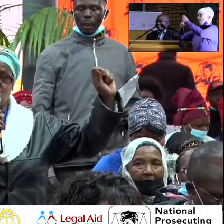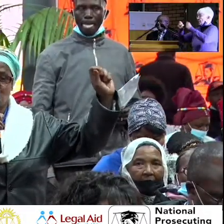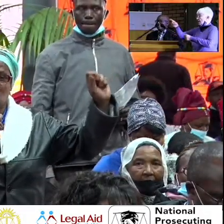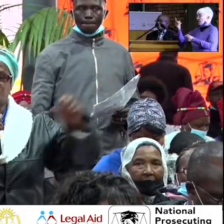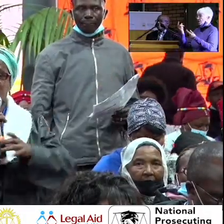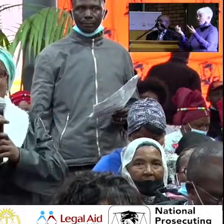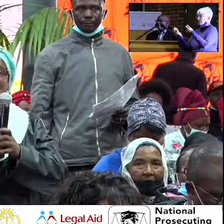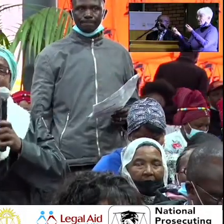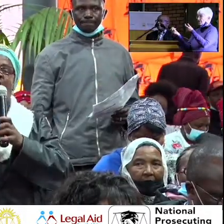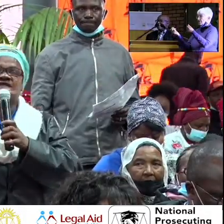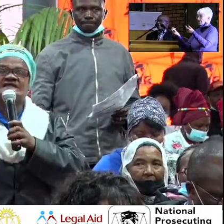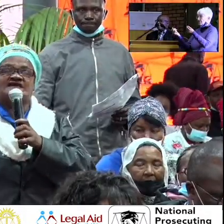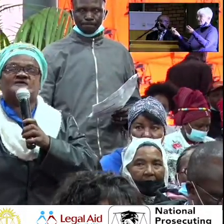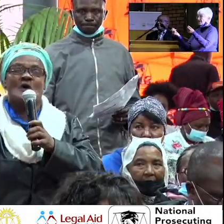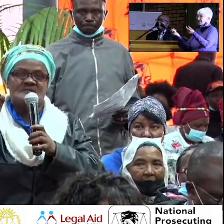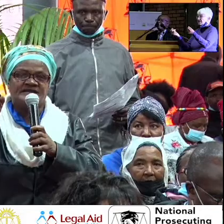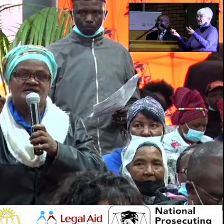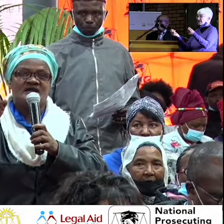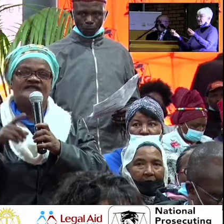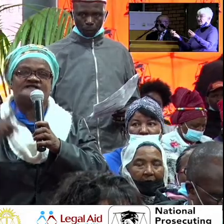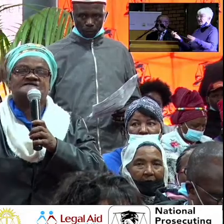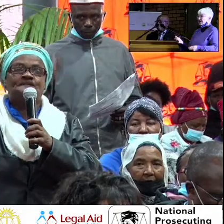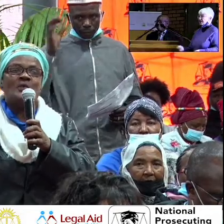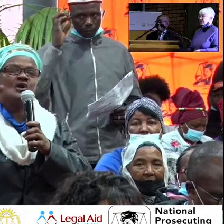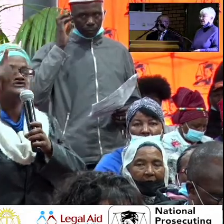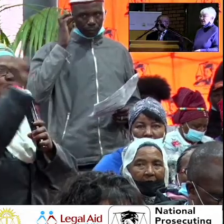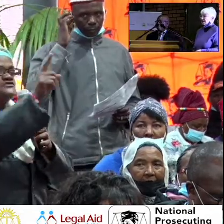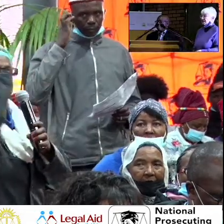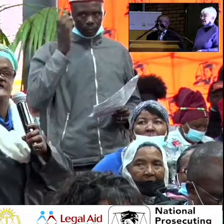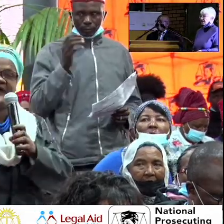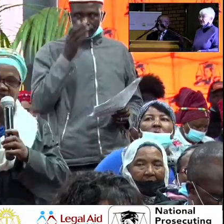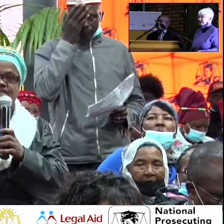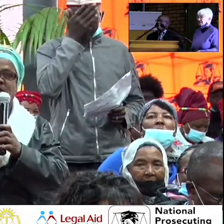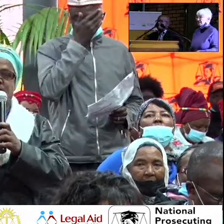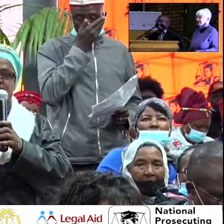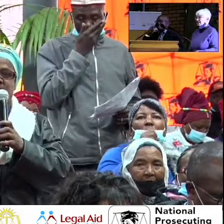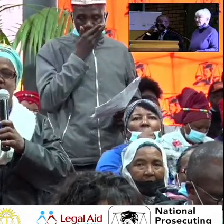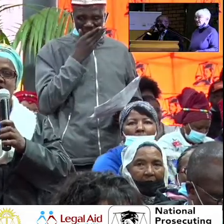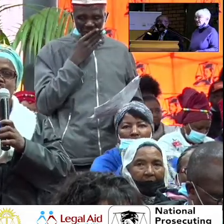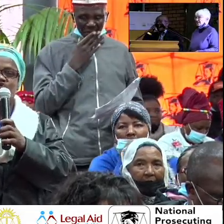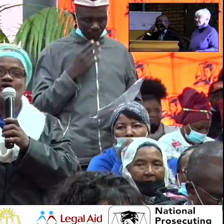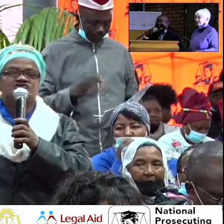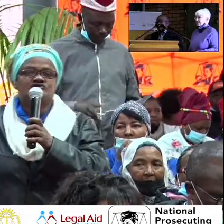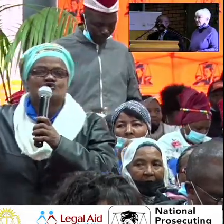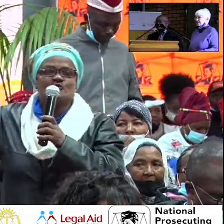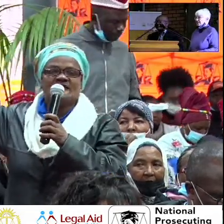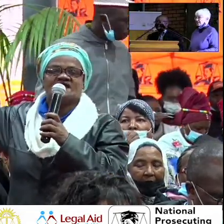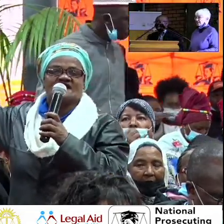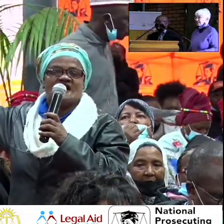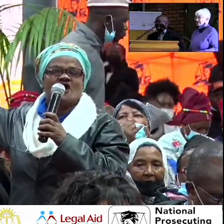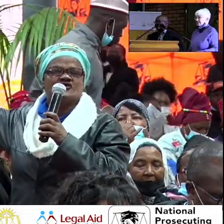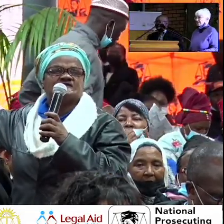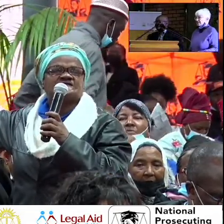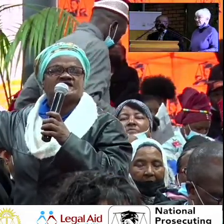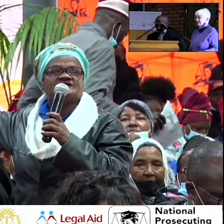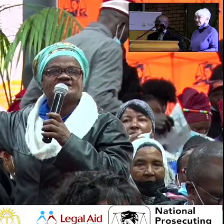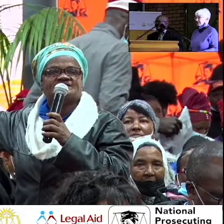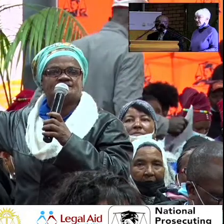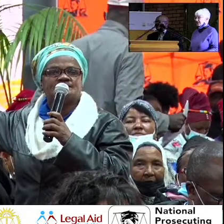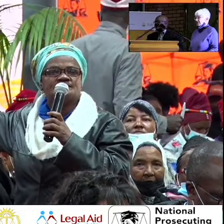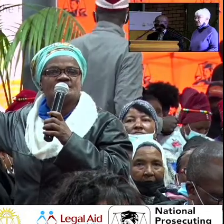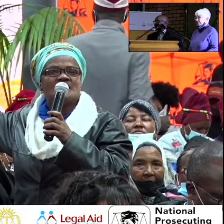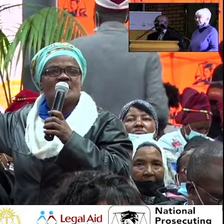very important for us as women that support social development. Children roaming around on our